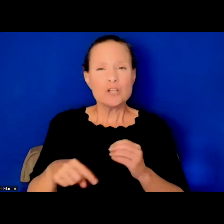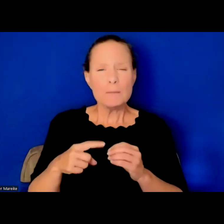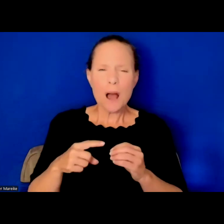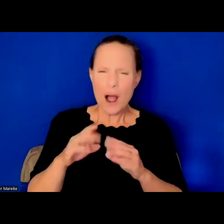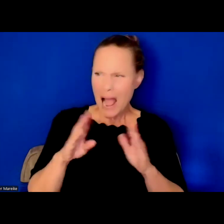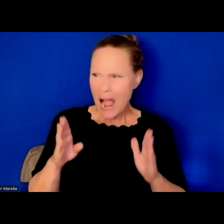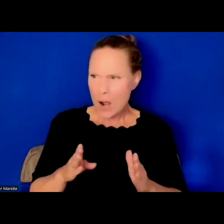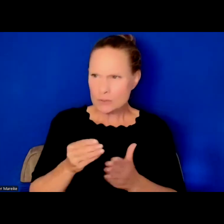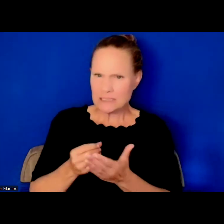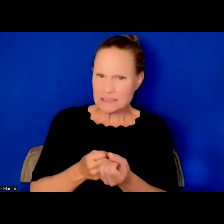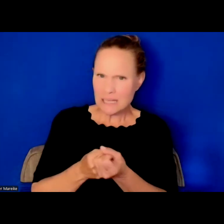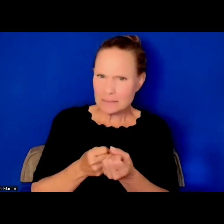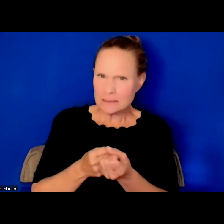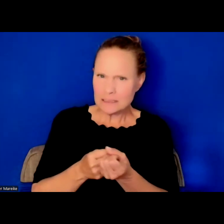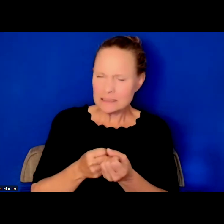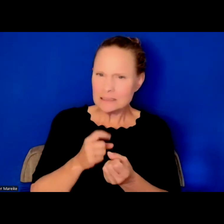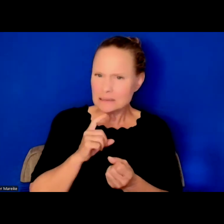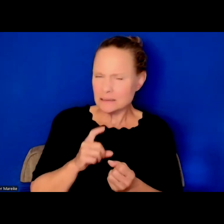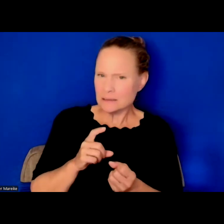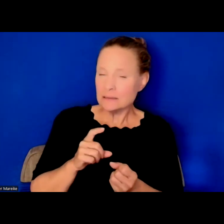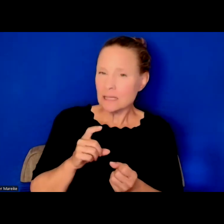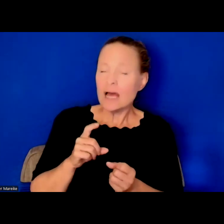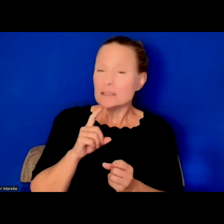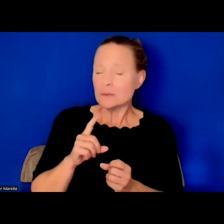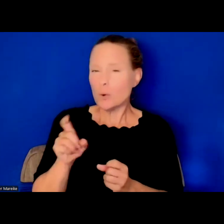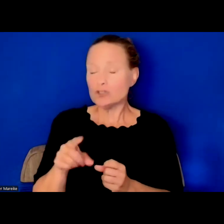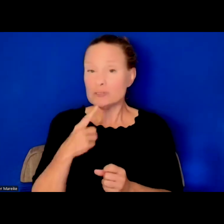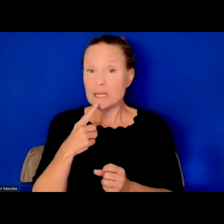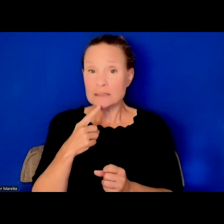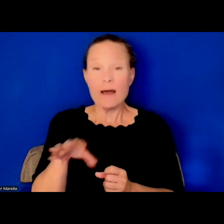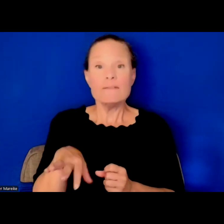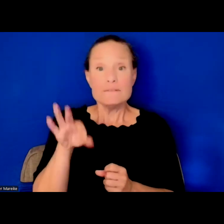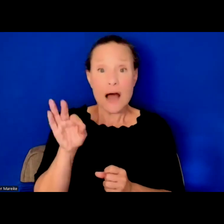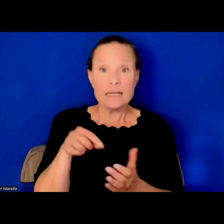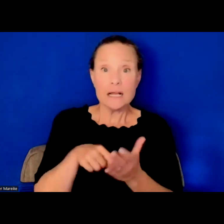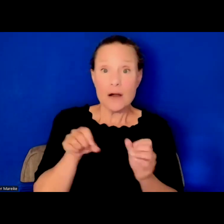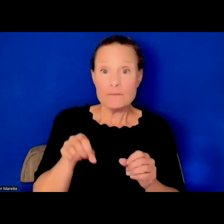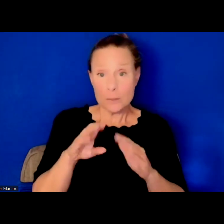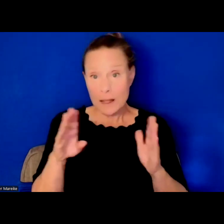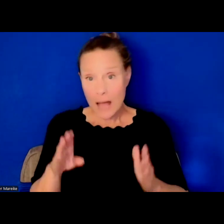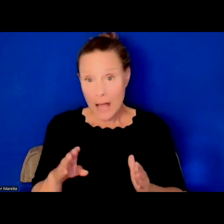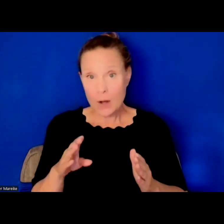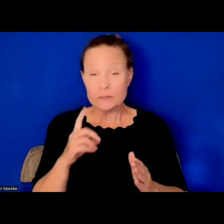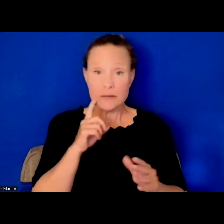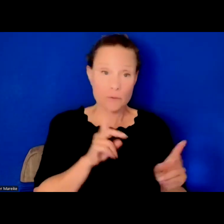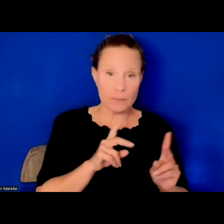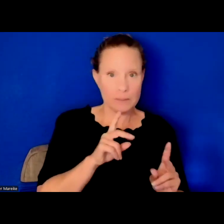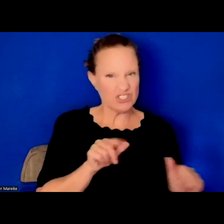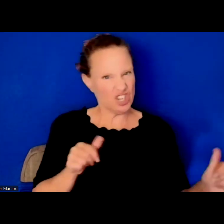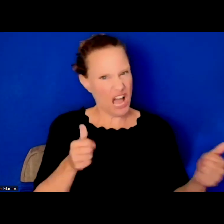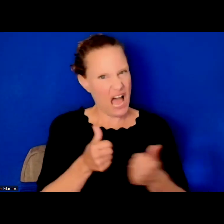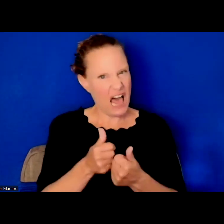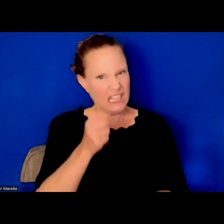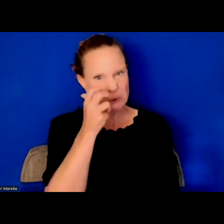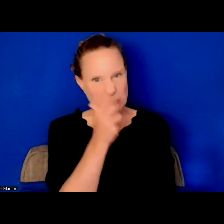that the SCN would provide. So the question states, finding affordable housing for consumers has been a big challenge for me. Does